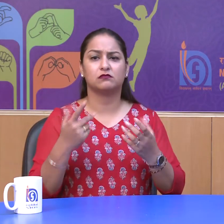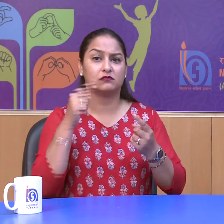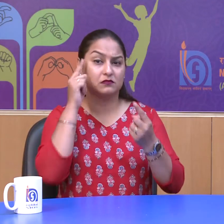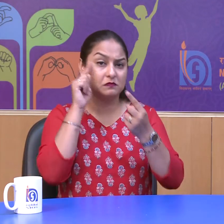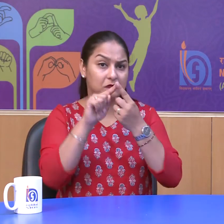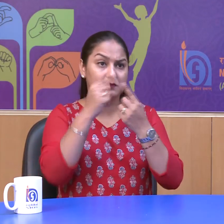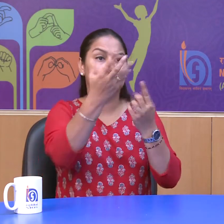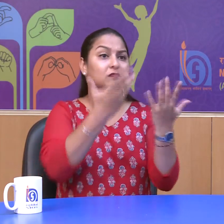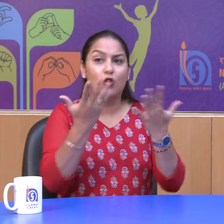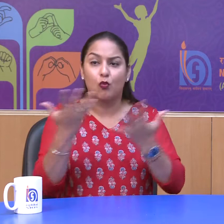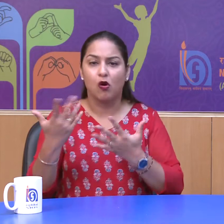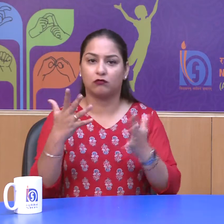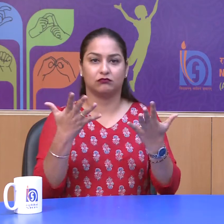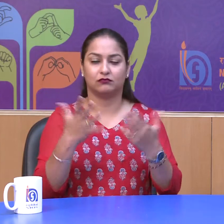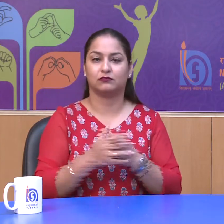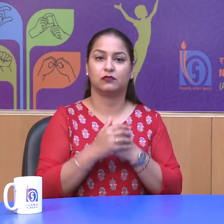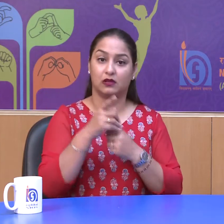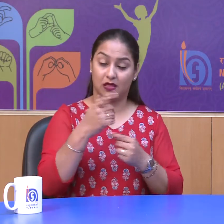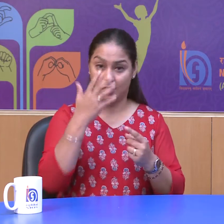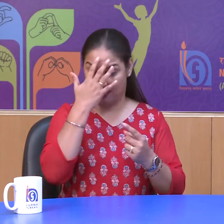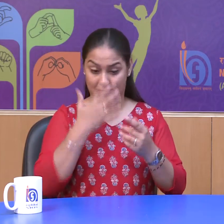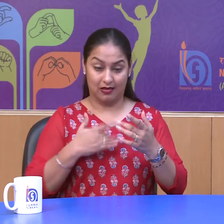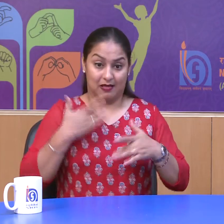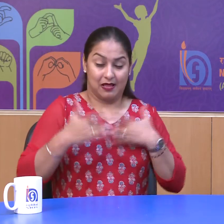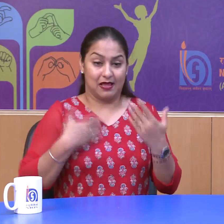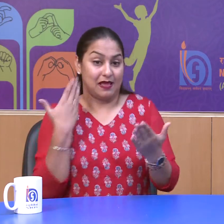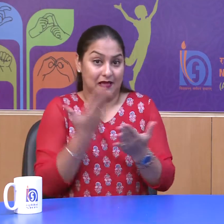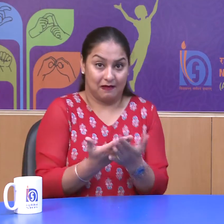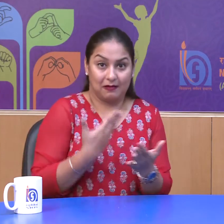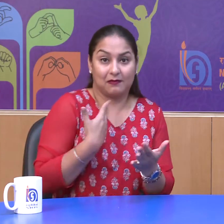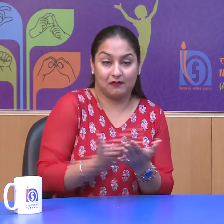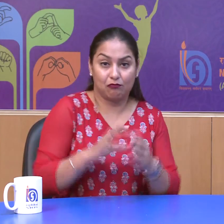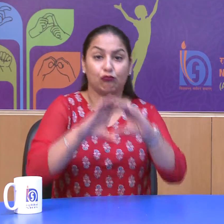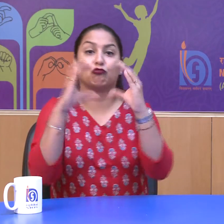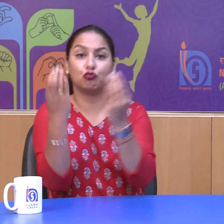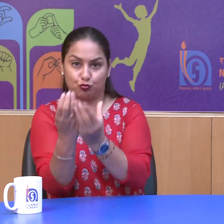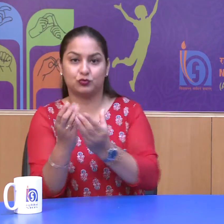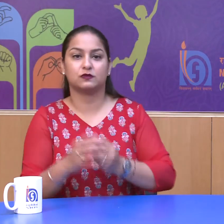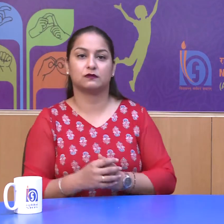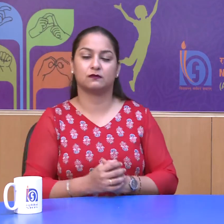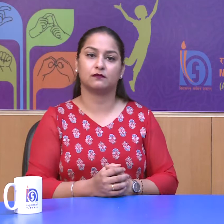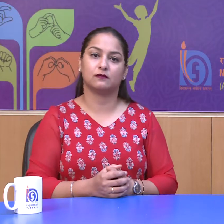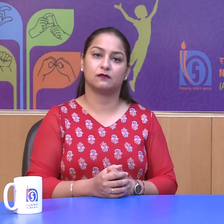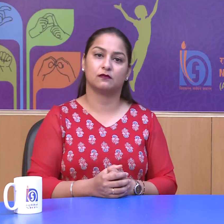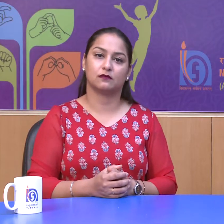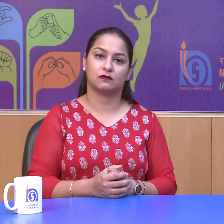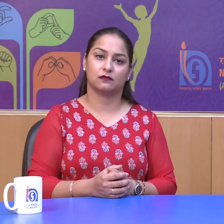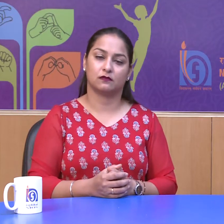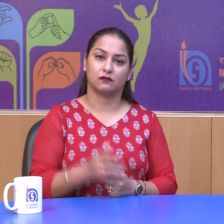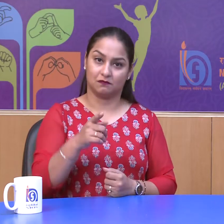or opinions expressed by individuals or groups. In fact, public opinion